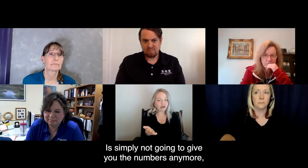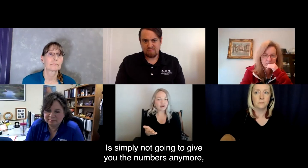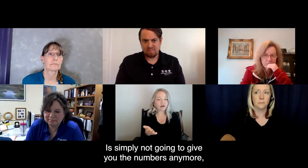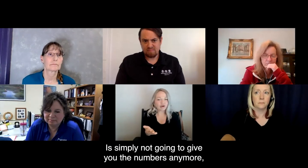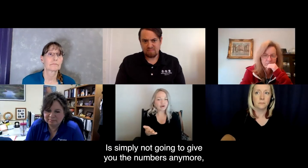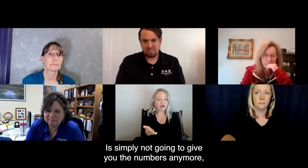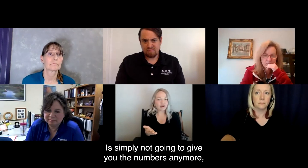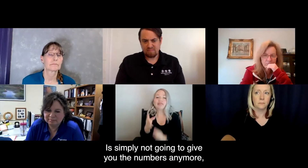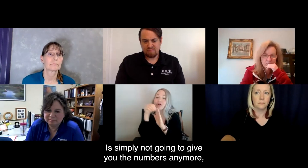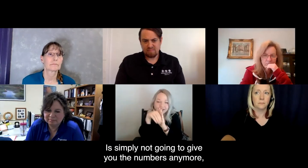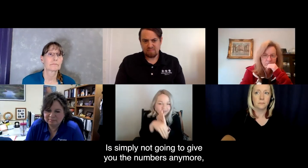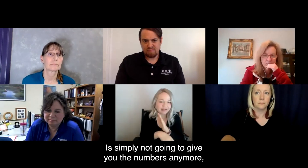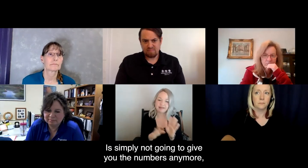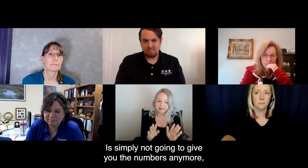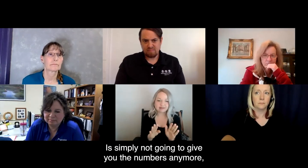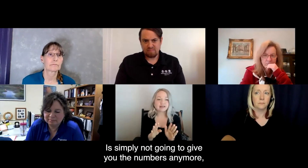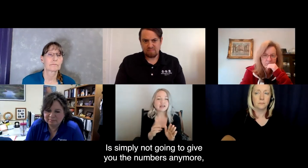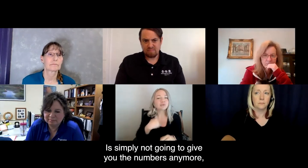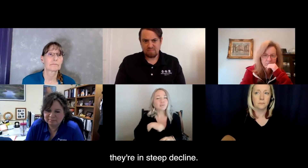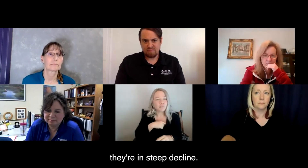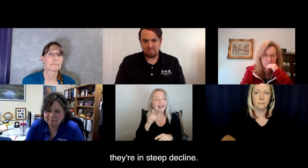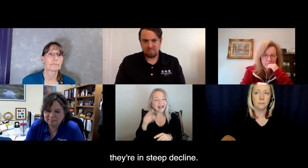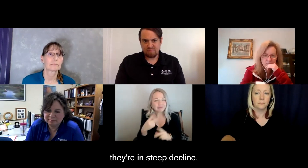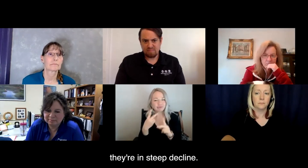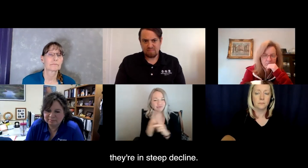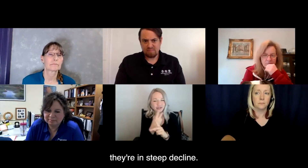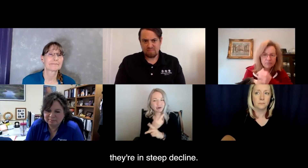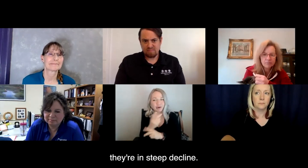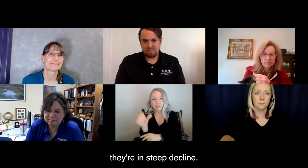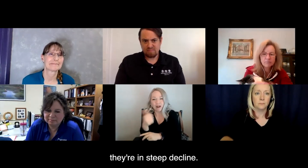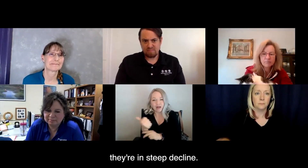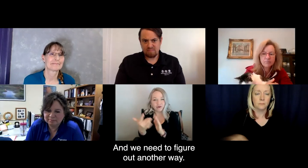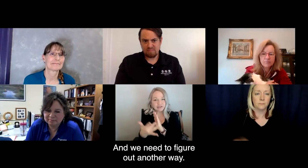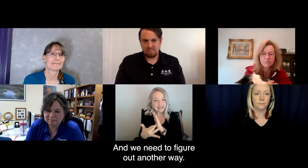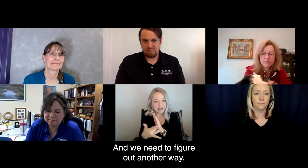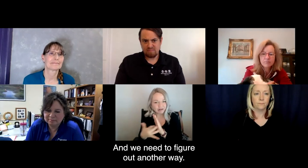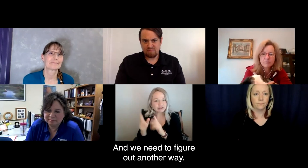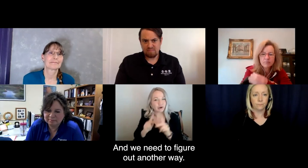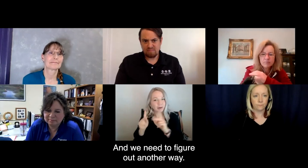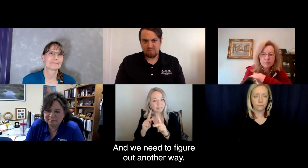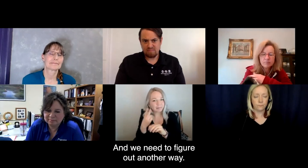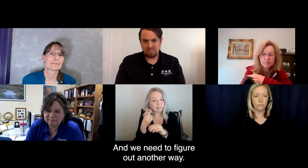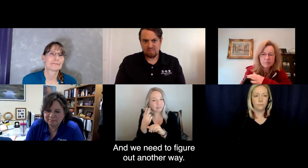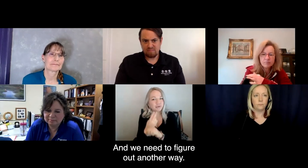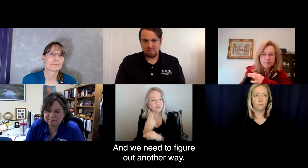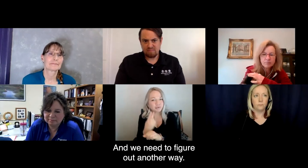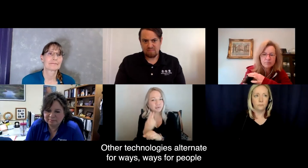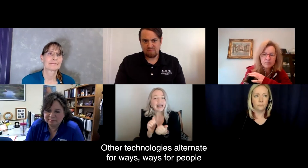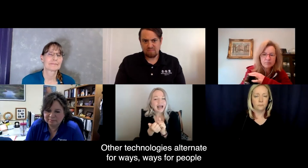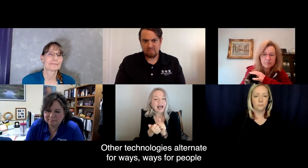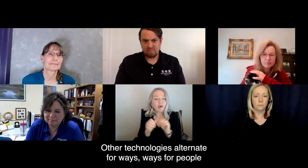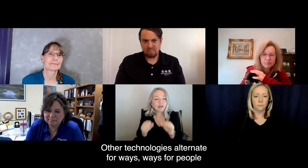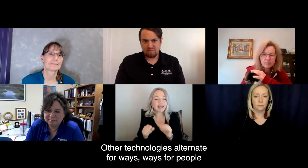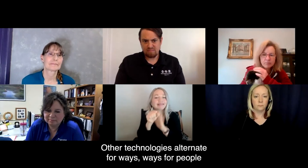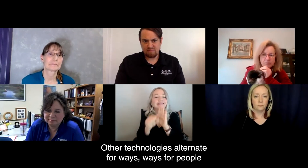is simply not going to give you the numbers anymore. They're in steep decline, and we need to figure out another way,